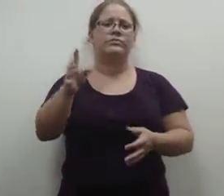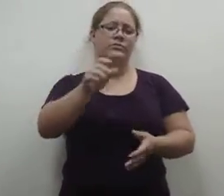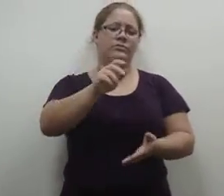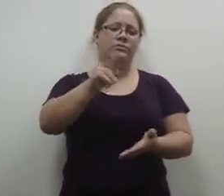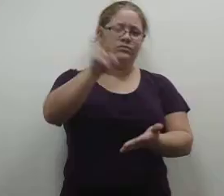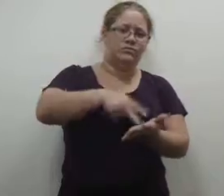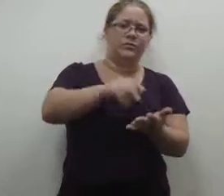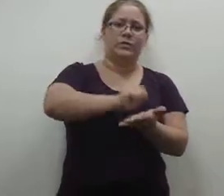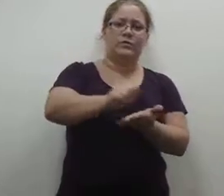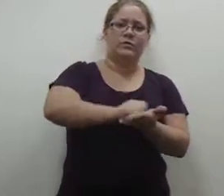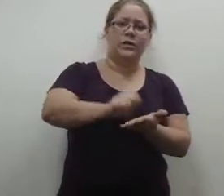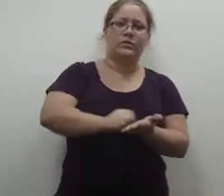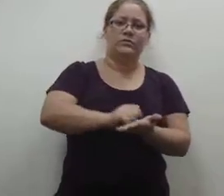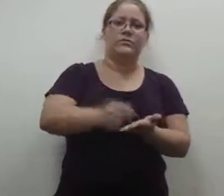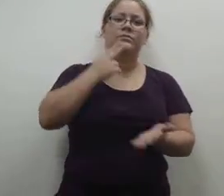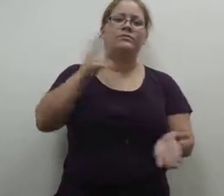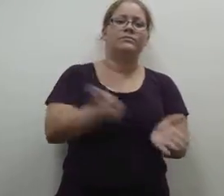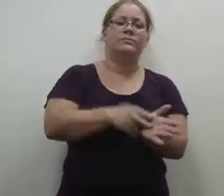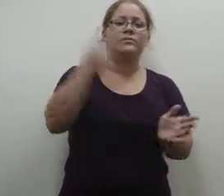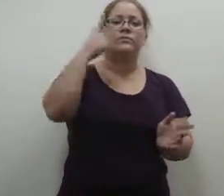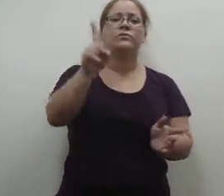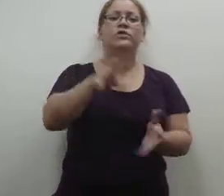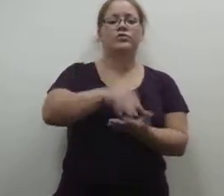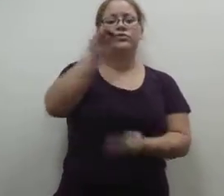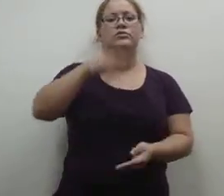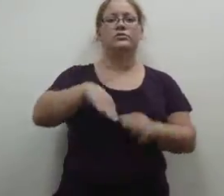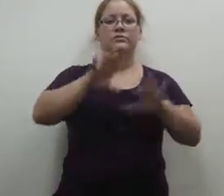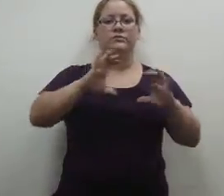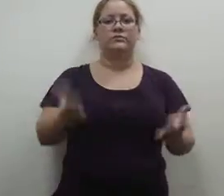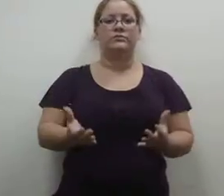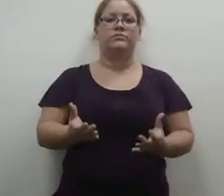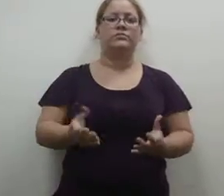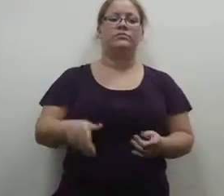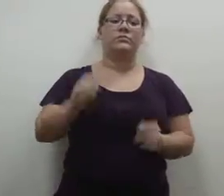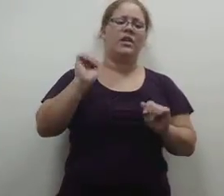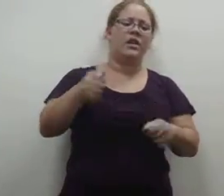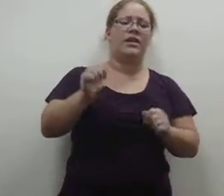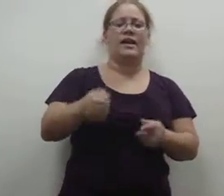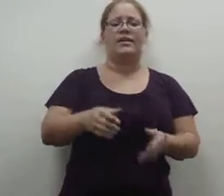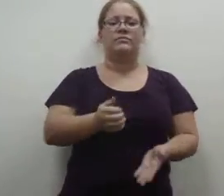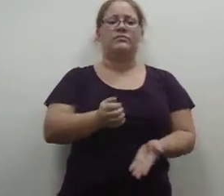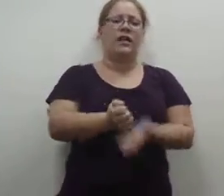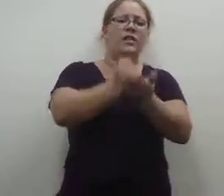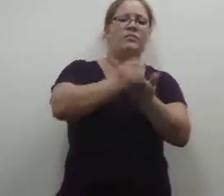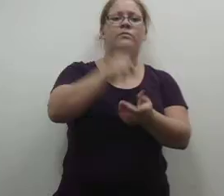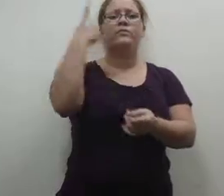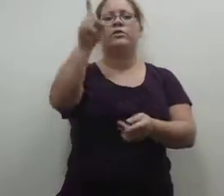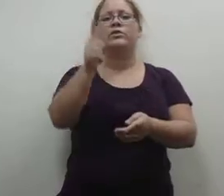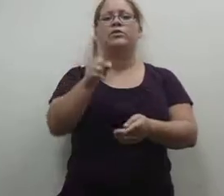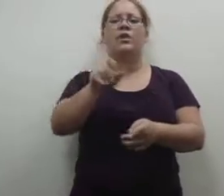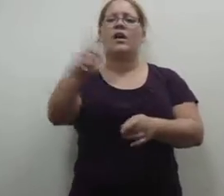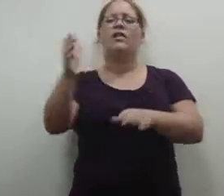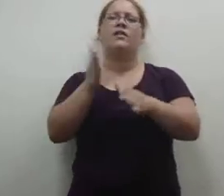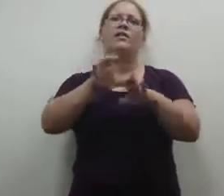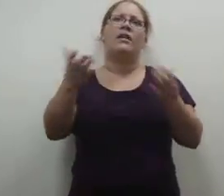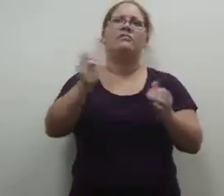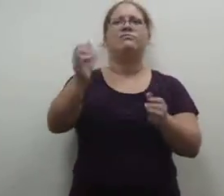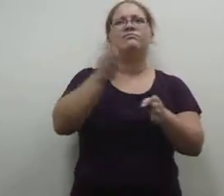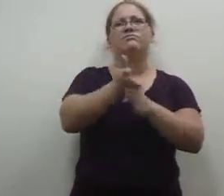has application for people who are teaching content area courses such as psychology, sociology,